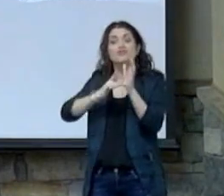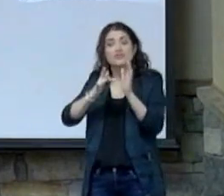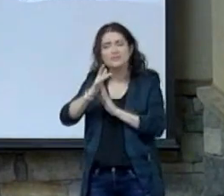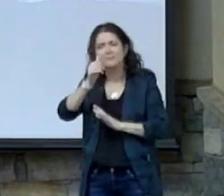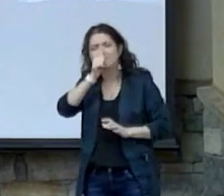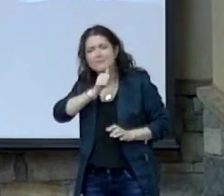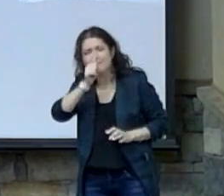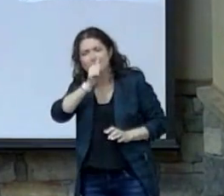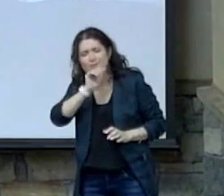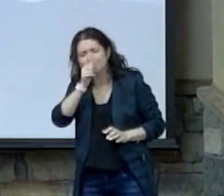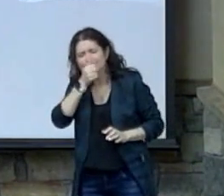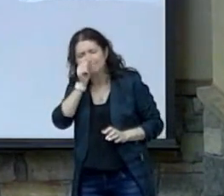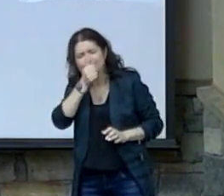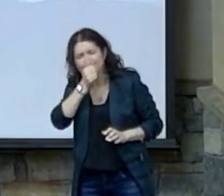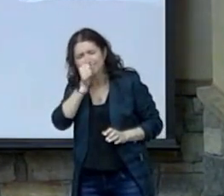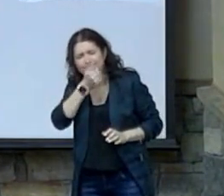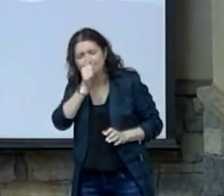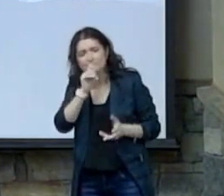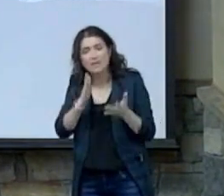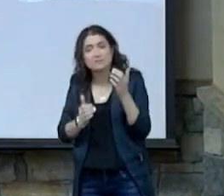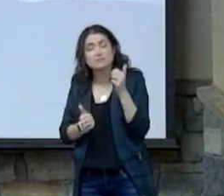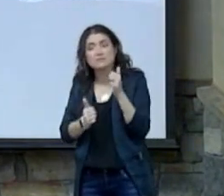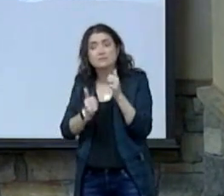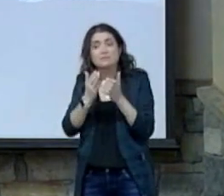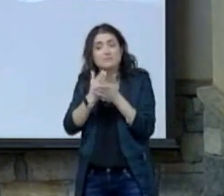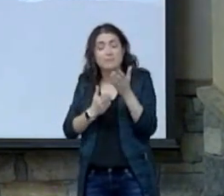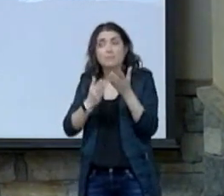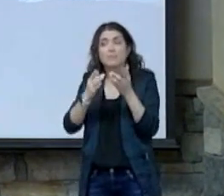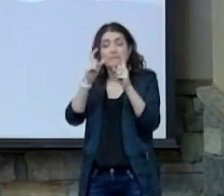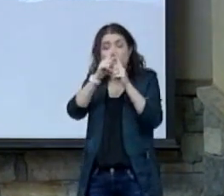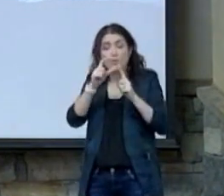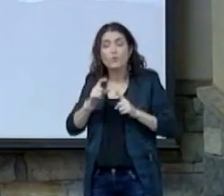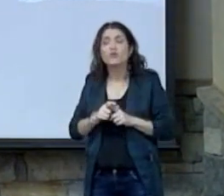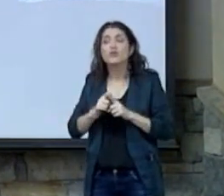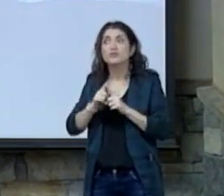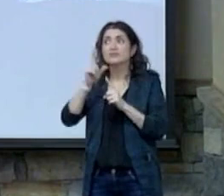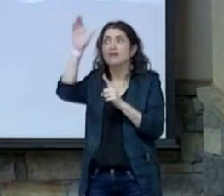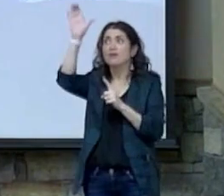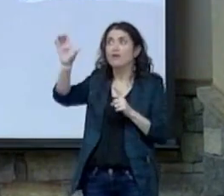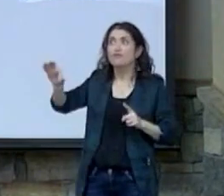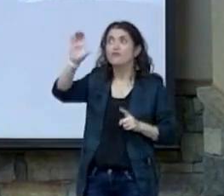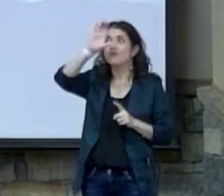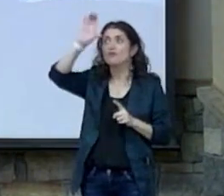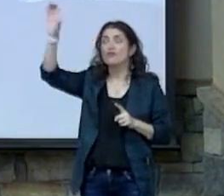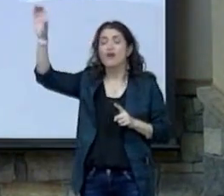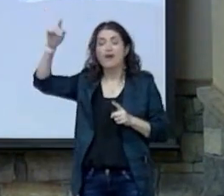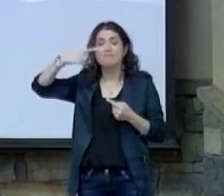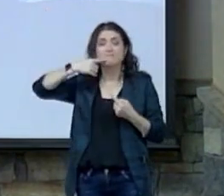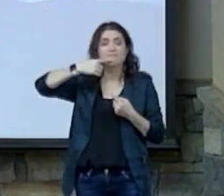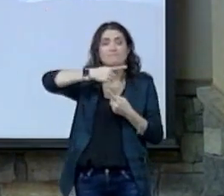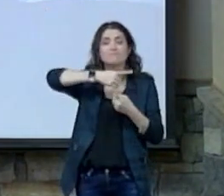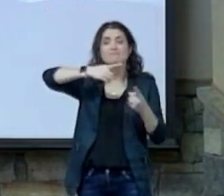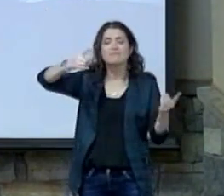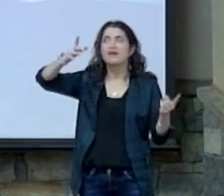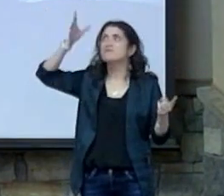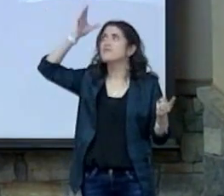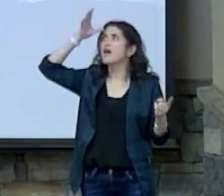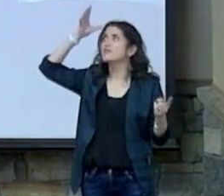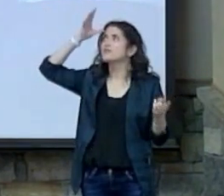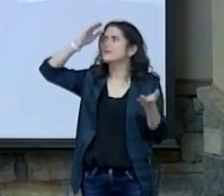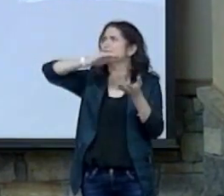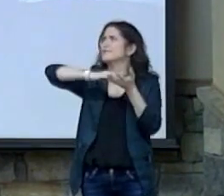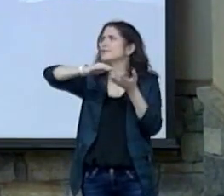some of the final words that He uttered on the cross that echo back to this concept of forgiveness. "Father, forgive